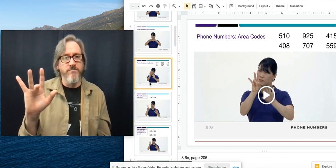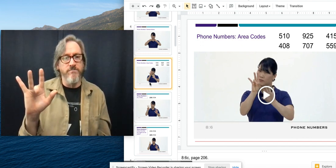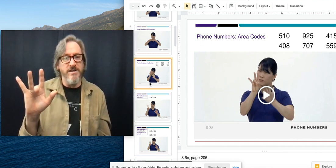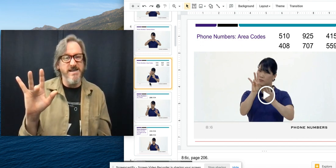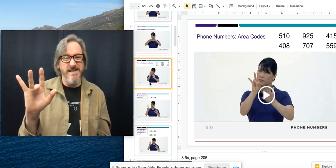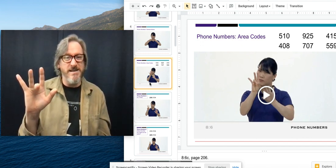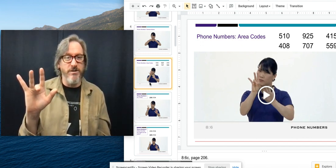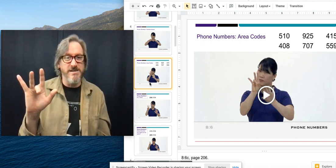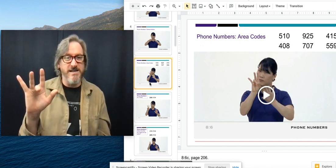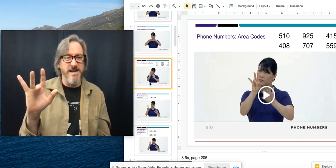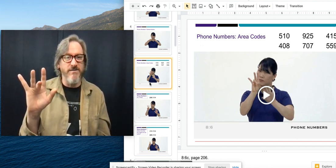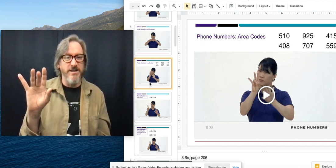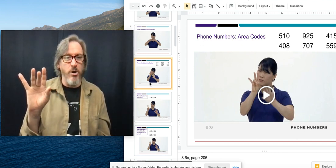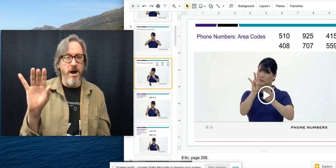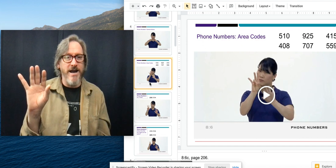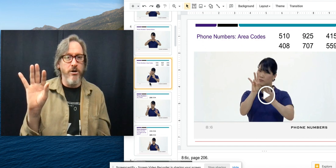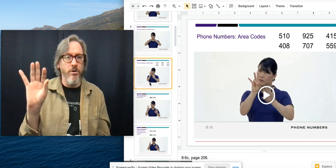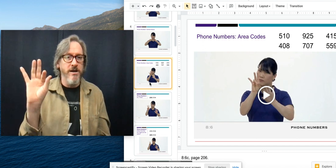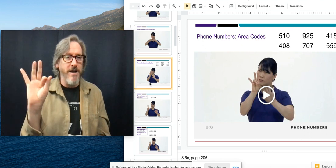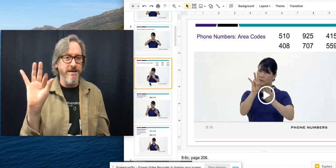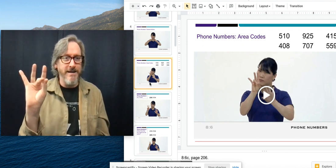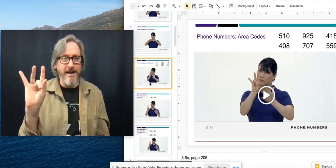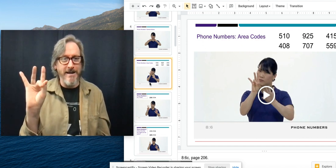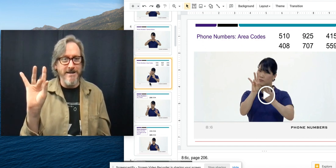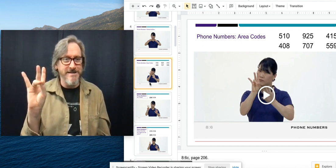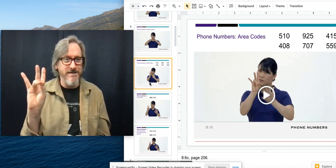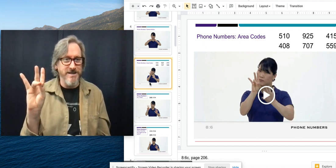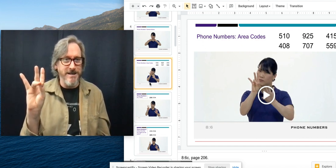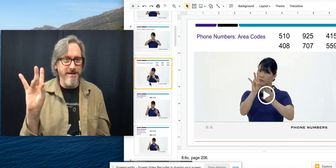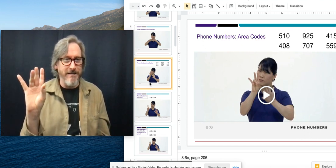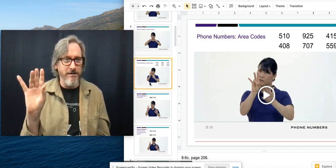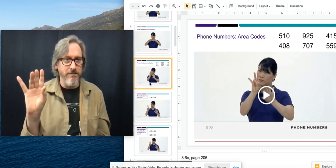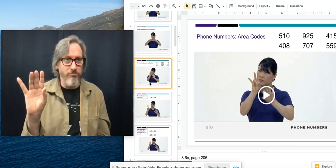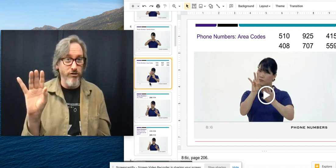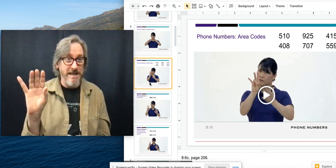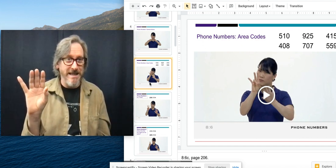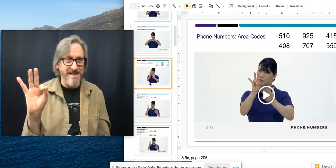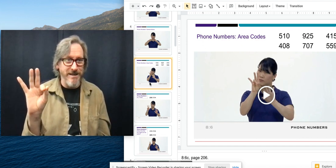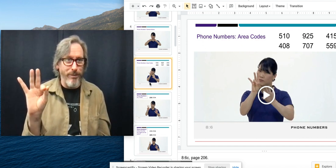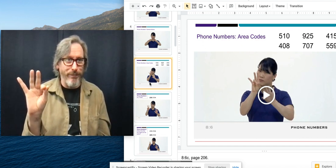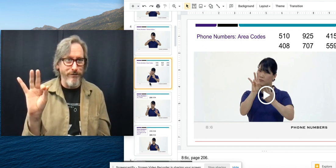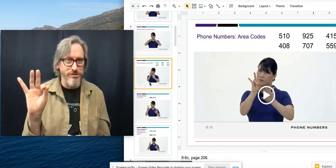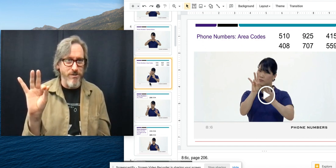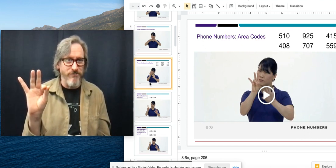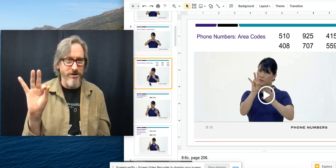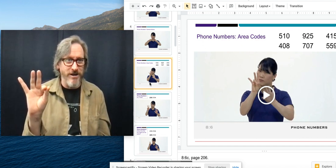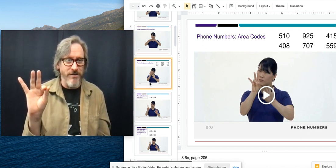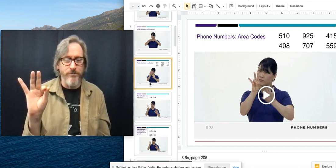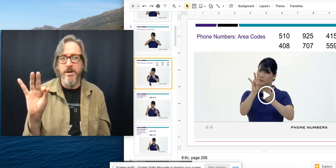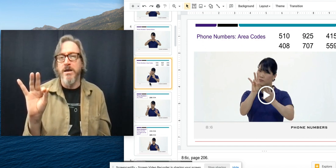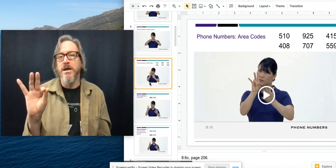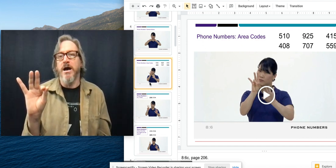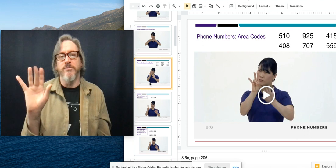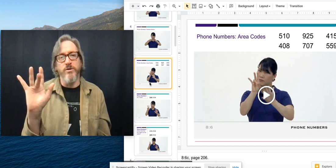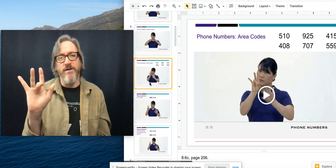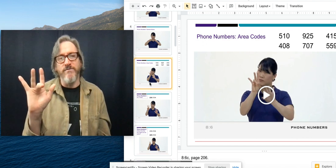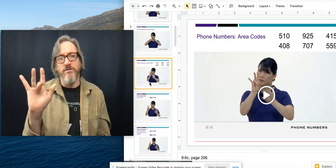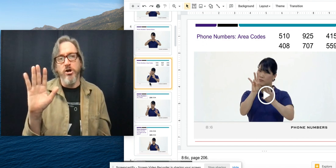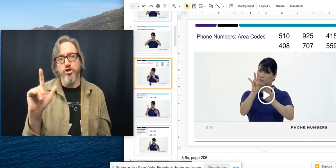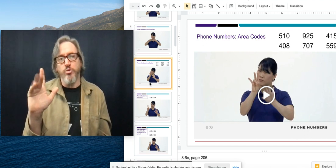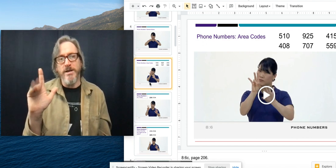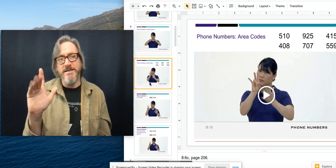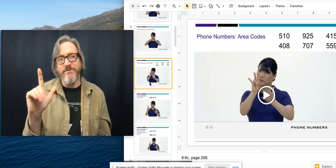25 is the simplest. It's kind of like the Ohio 19, 18, 17, that little really lazy, just rub your finger together.